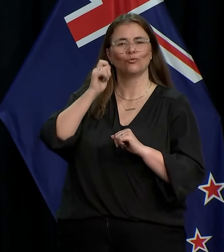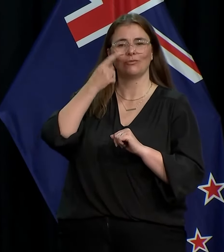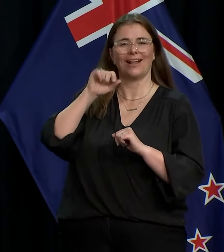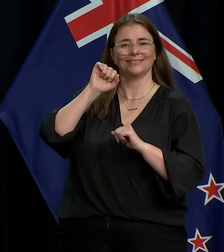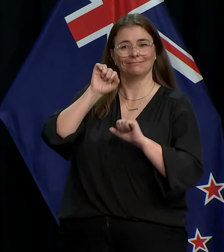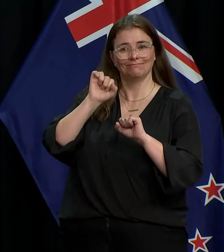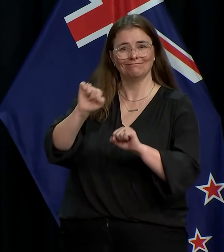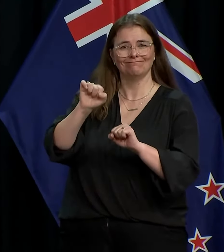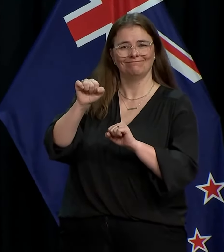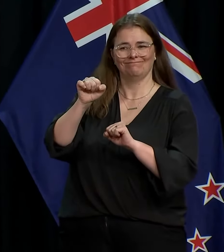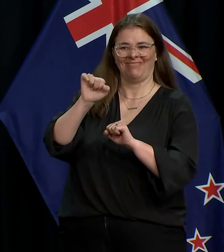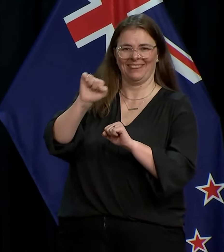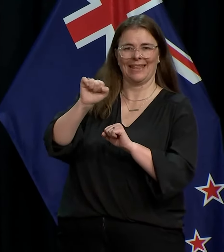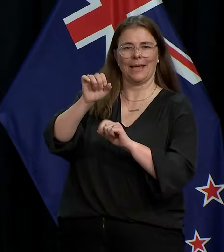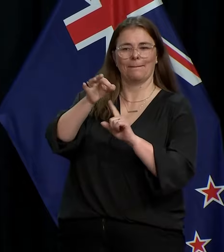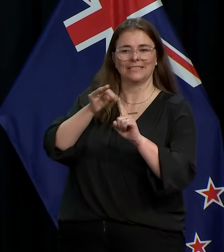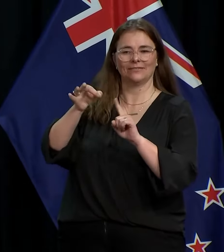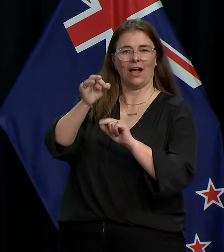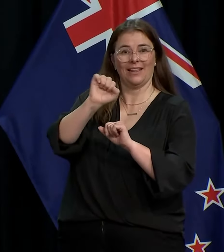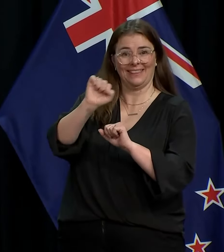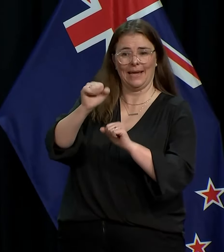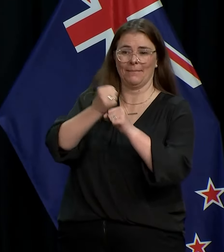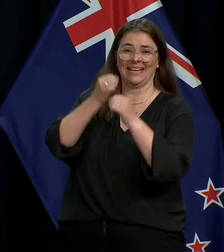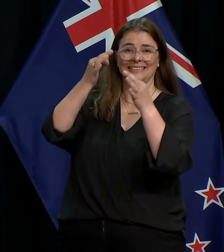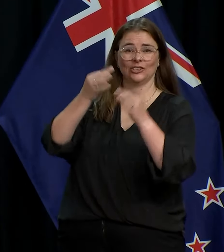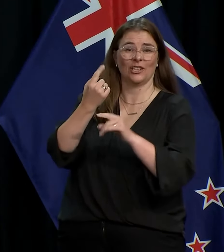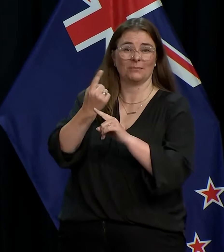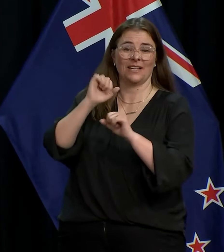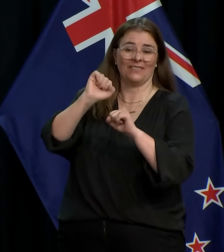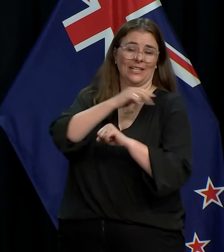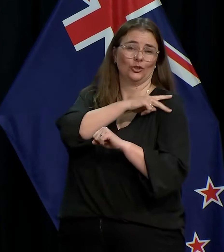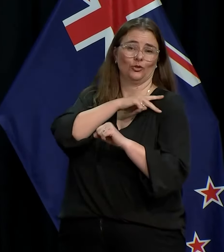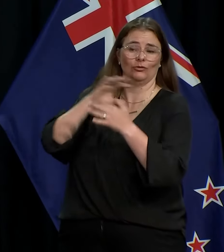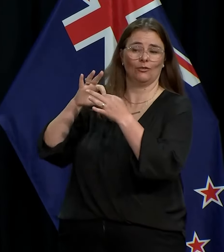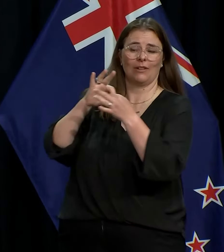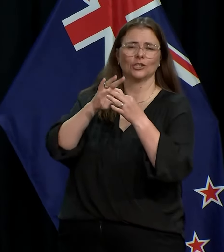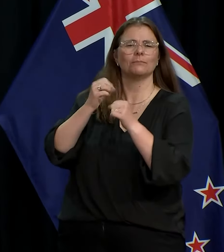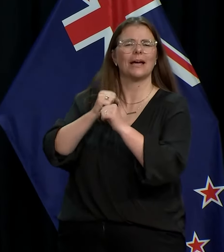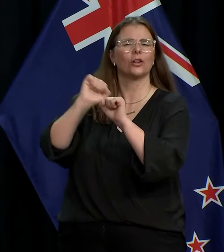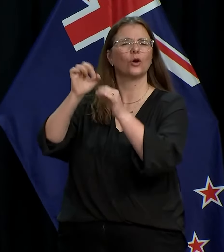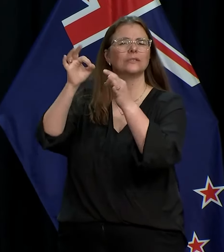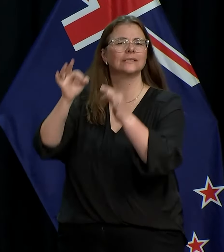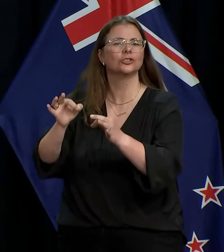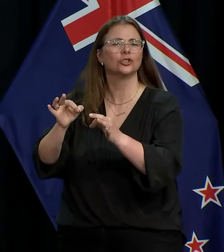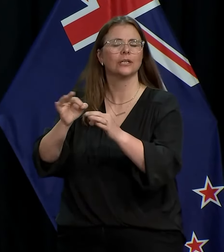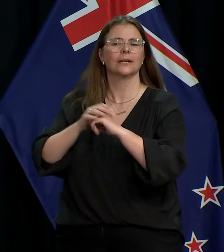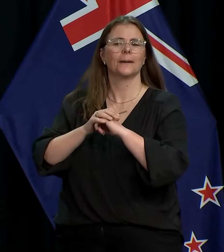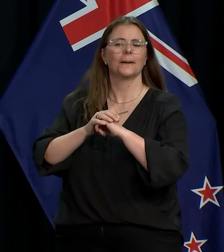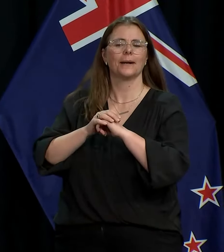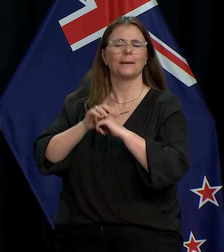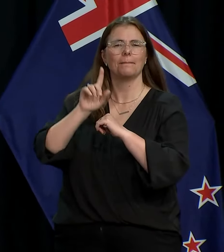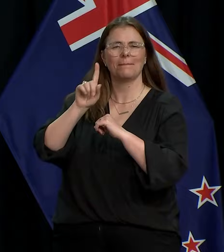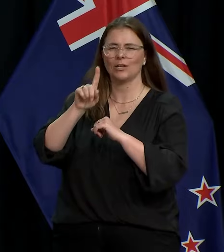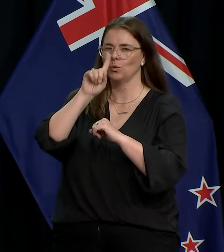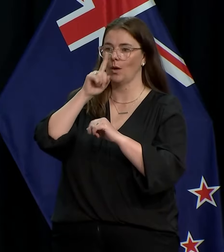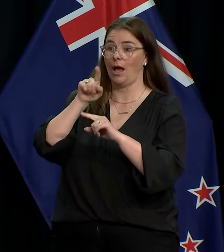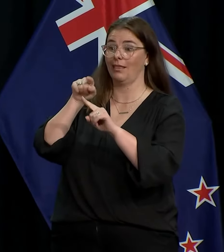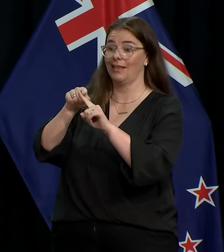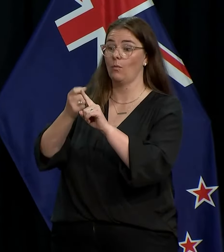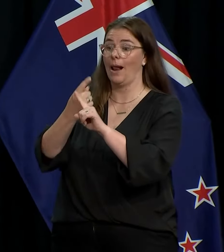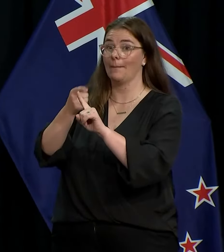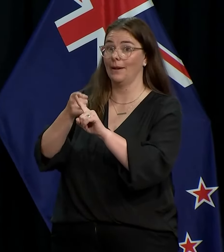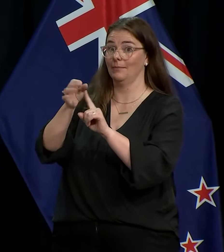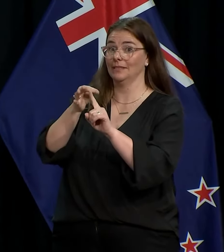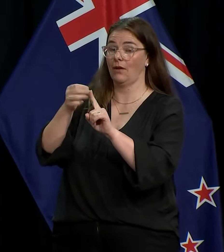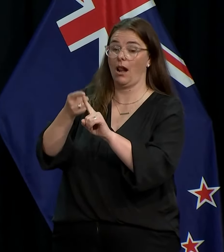sovereign nation making a decision around its own security relationships, but we shouldn't simply draw an assumption that because